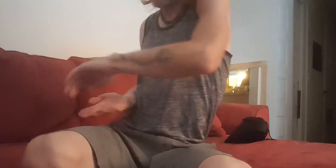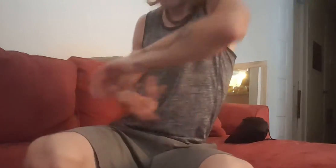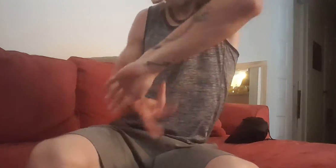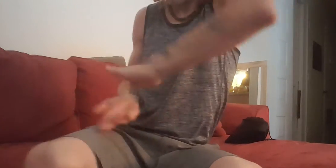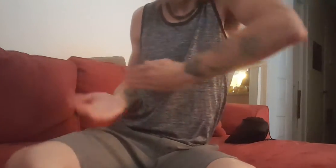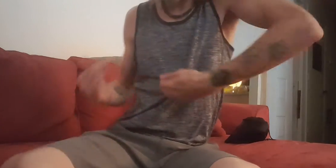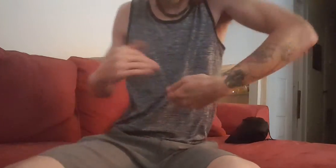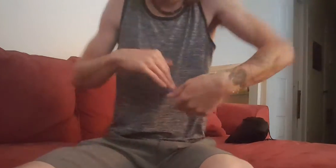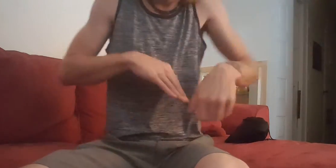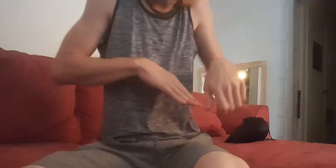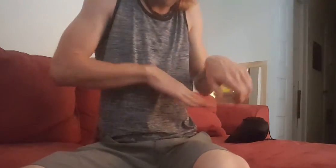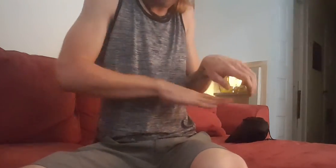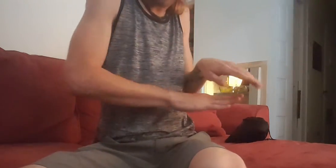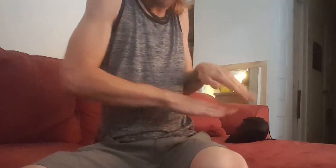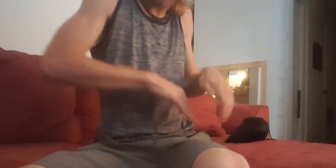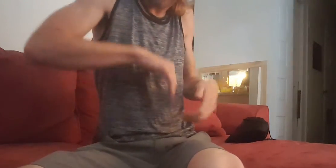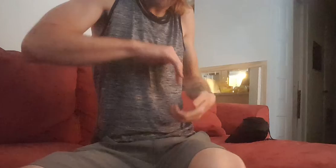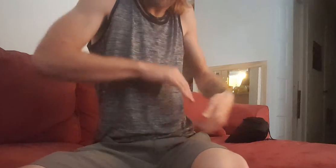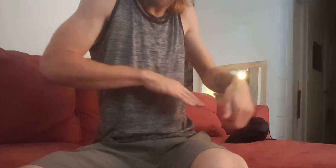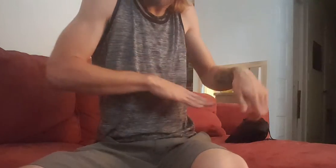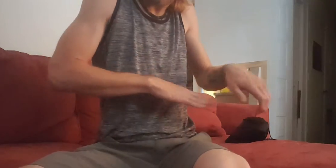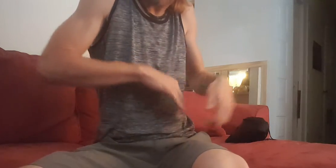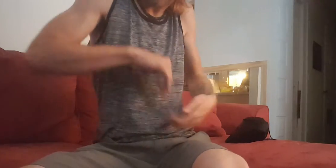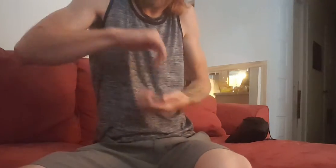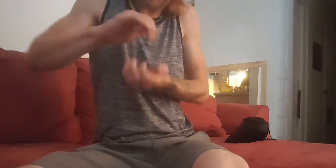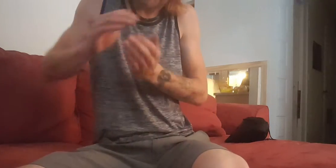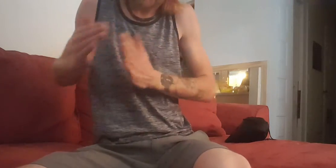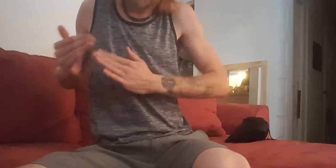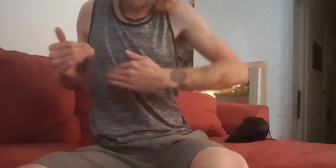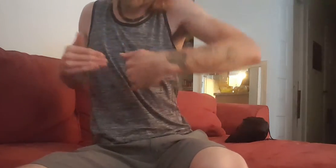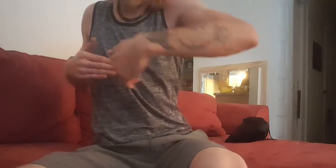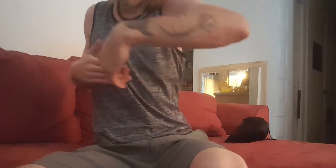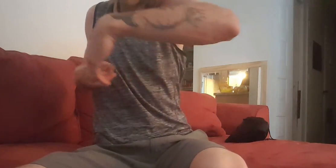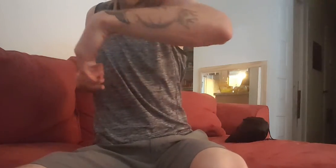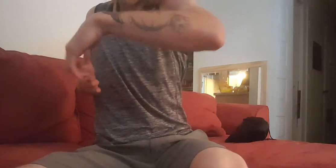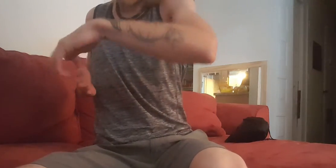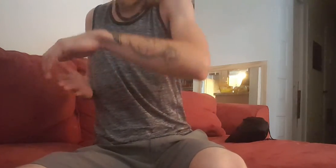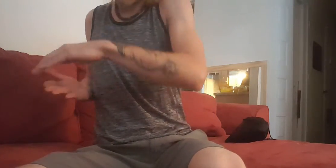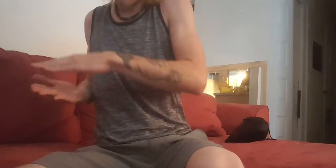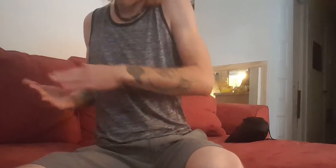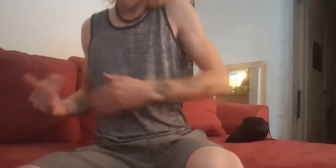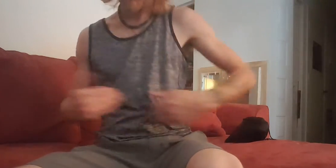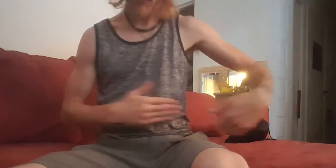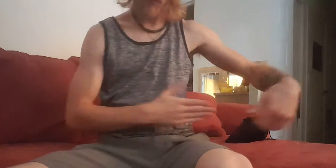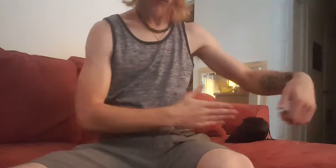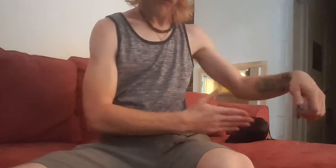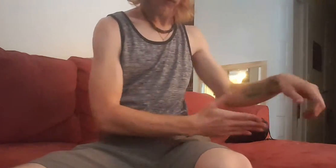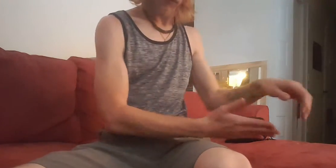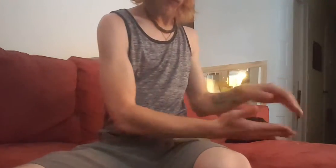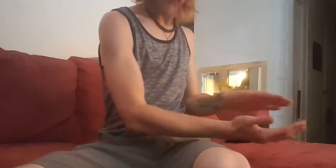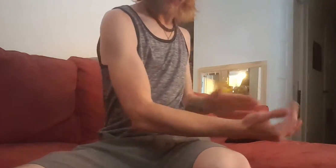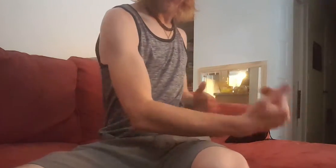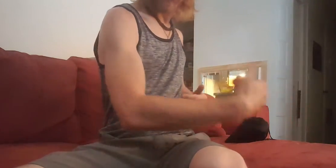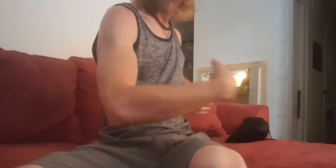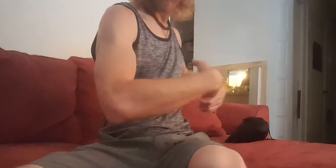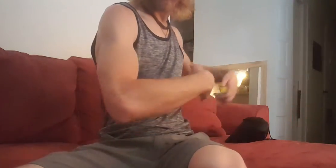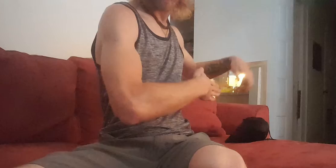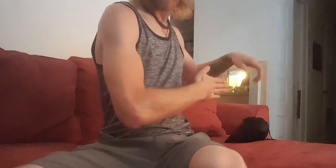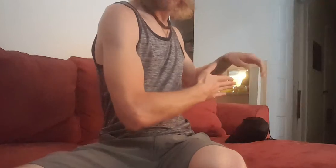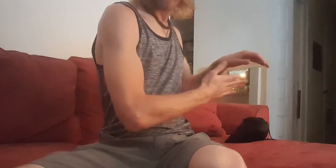Once upon a time in Minneapolis, yo I damn near had to steal the show I stepped on the stage, who is